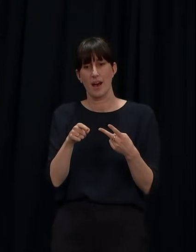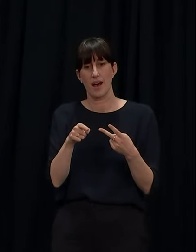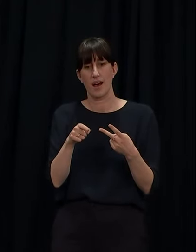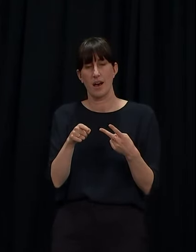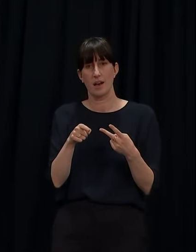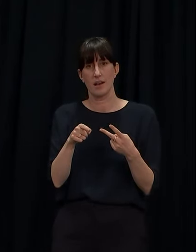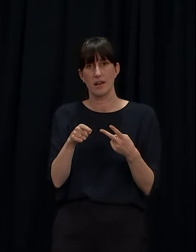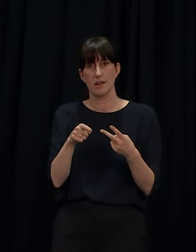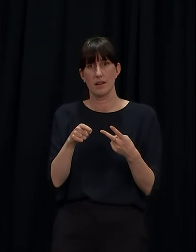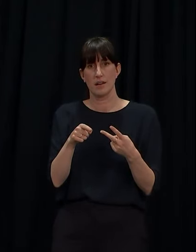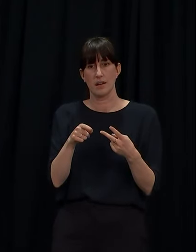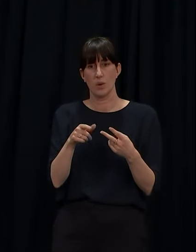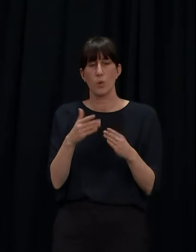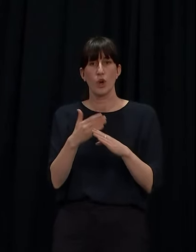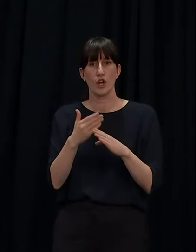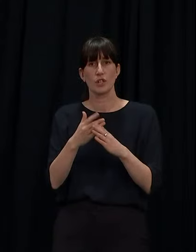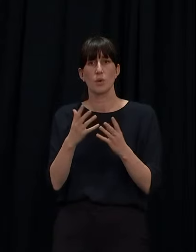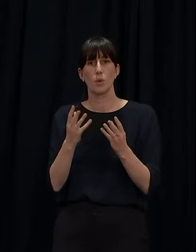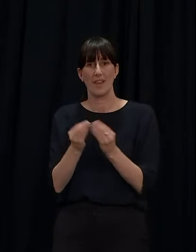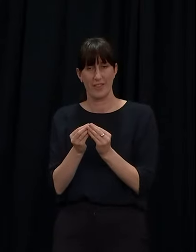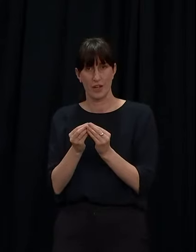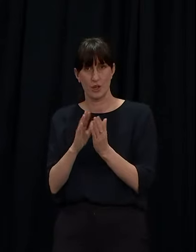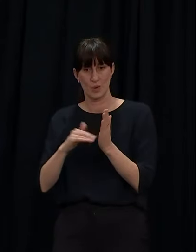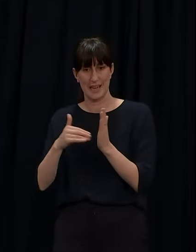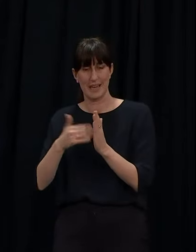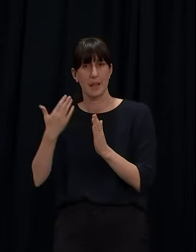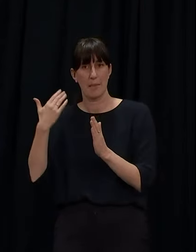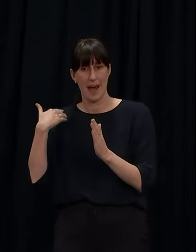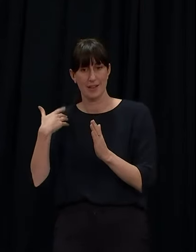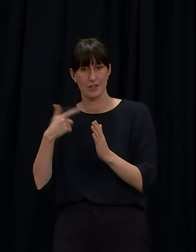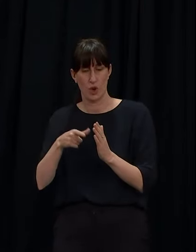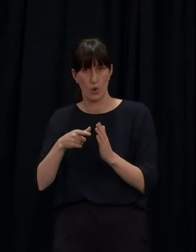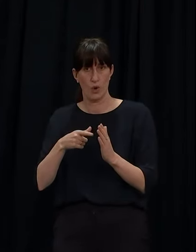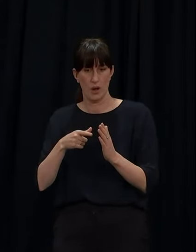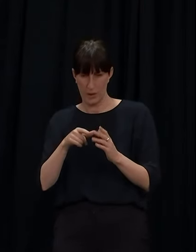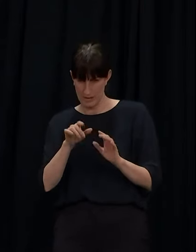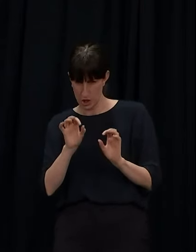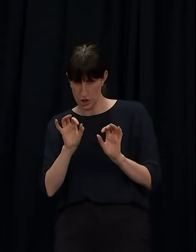have seen come through already. And then there's just broadly the humanitarian effort.